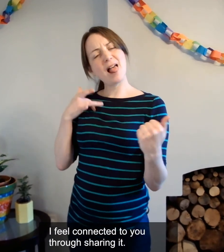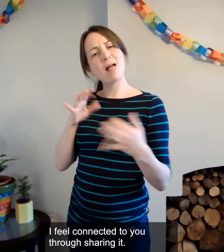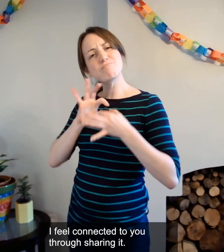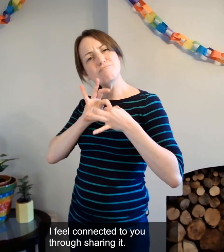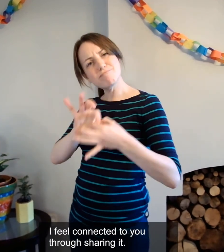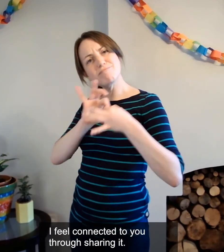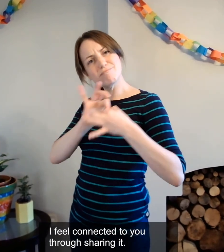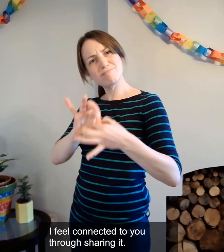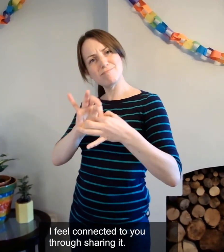through sharing it.